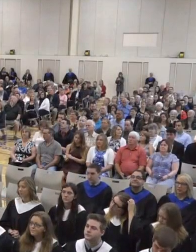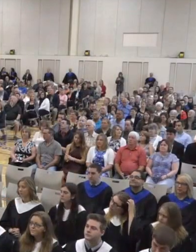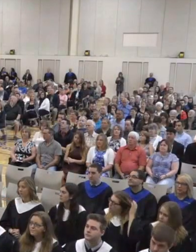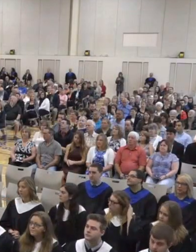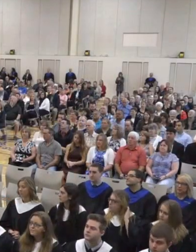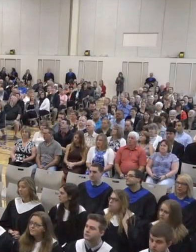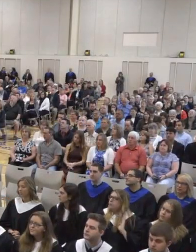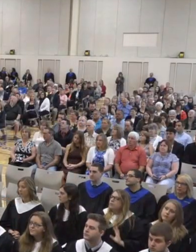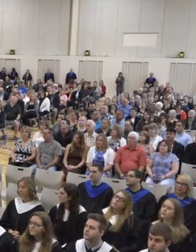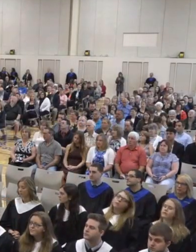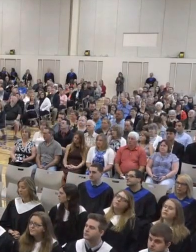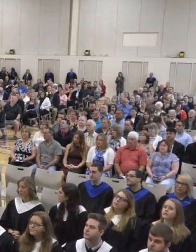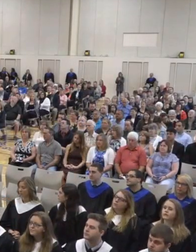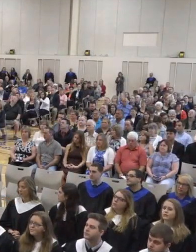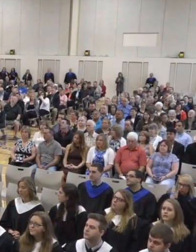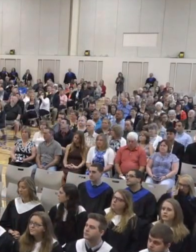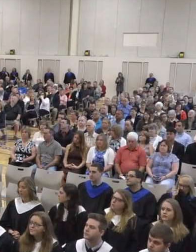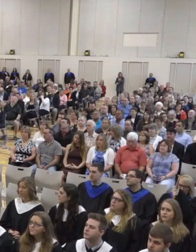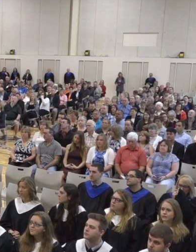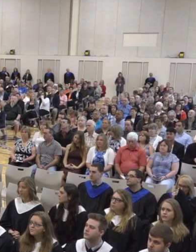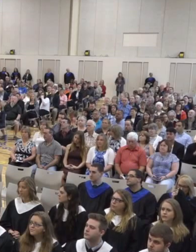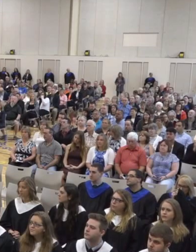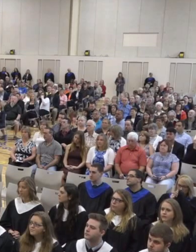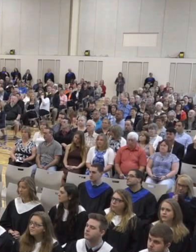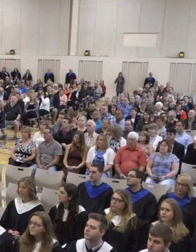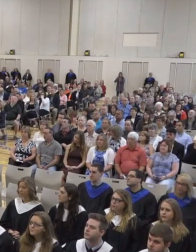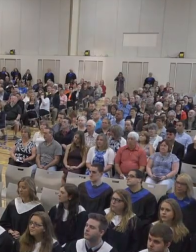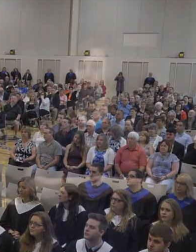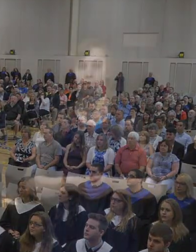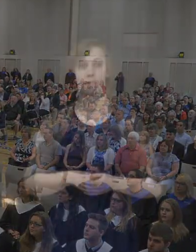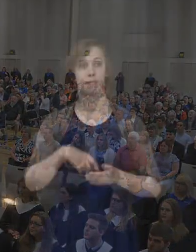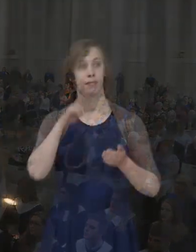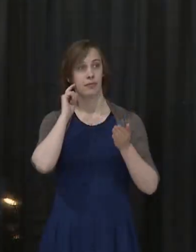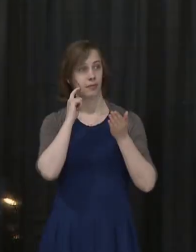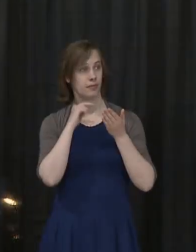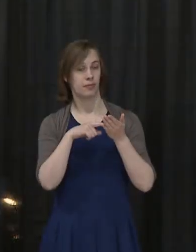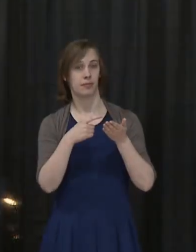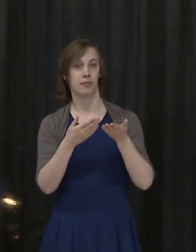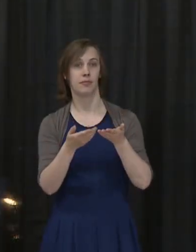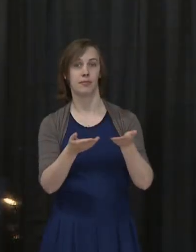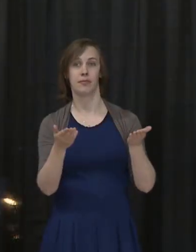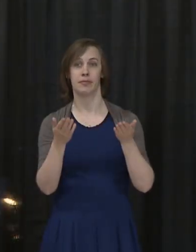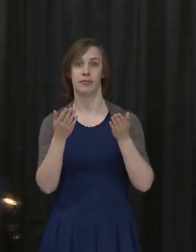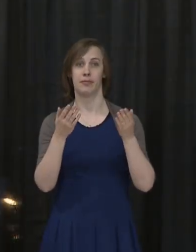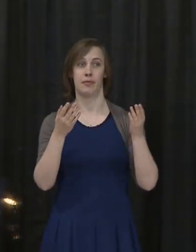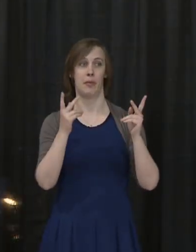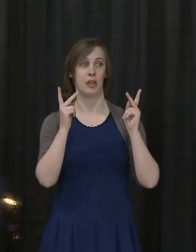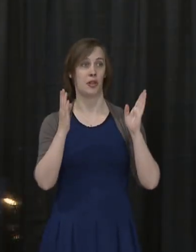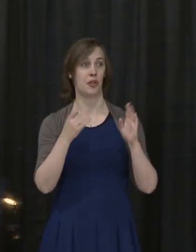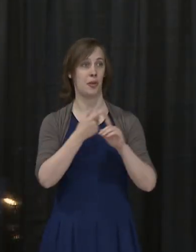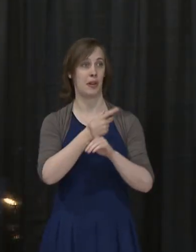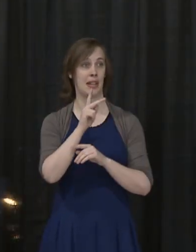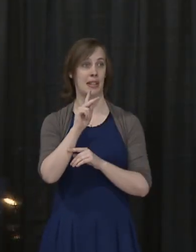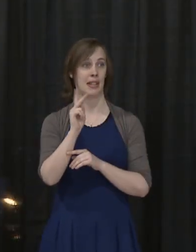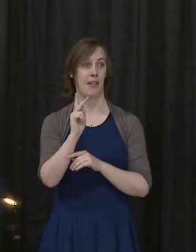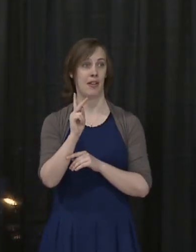I'd also like to acknowledge a invited guest from the town of Kentville, Mayor Sandra Snow. Thank you for joining us